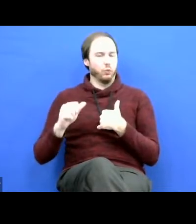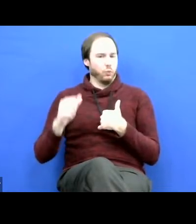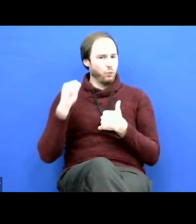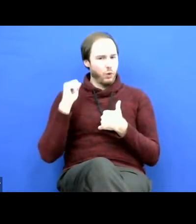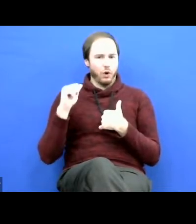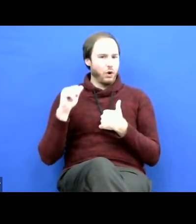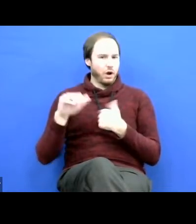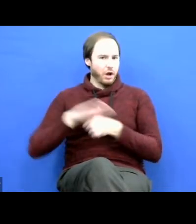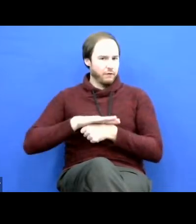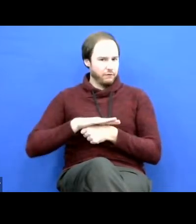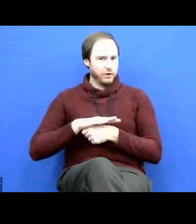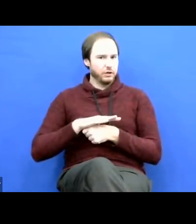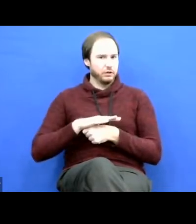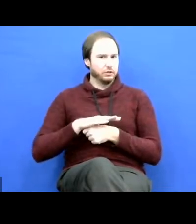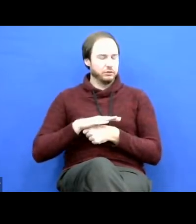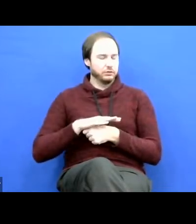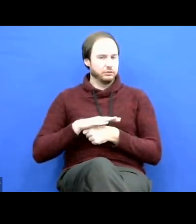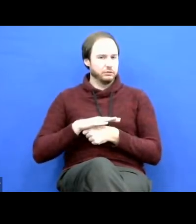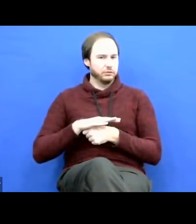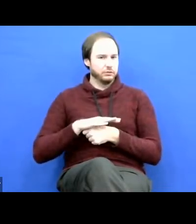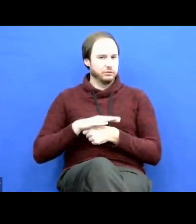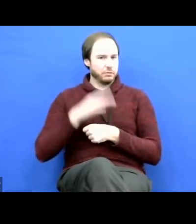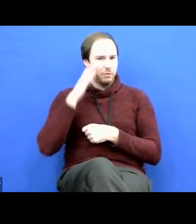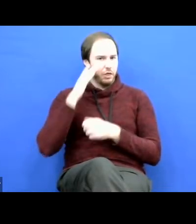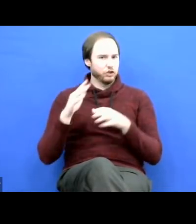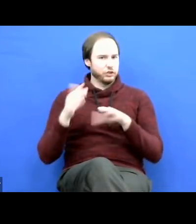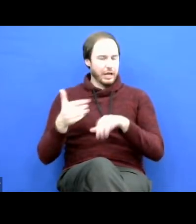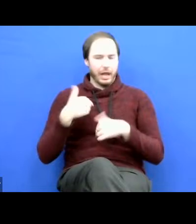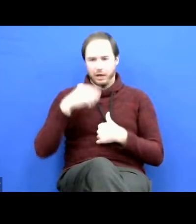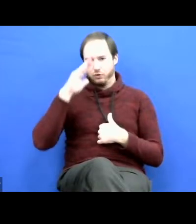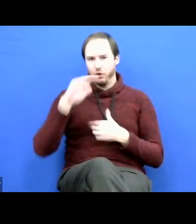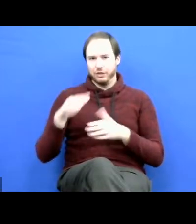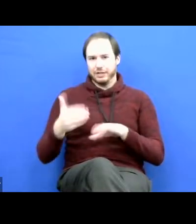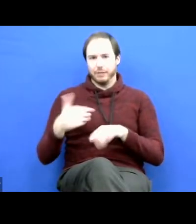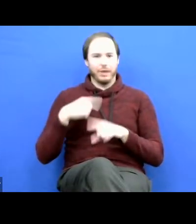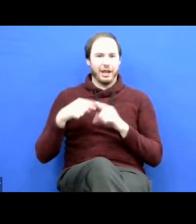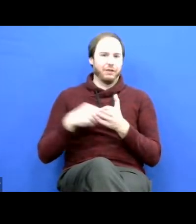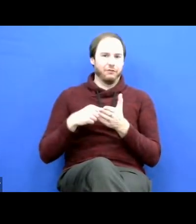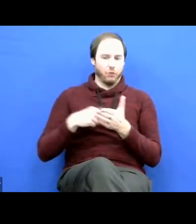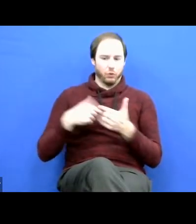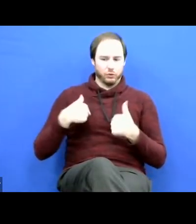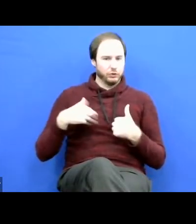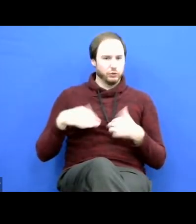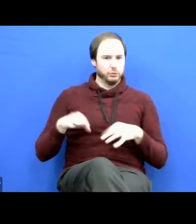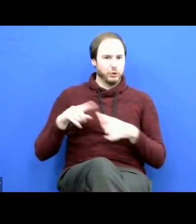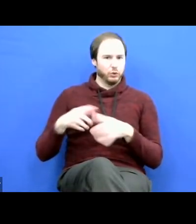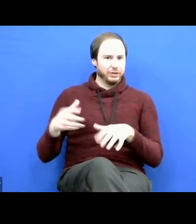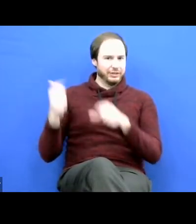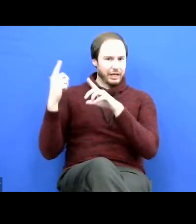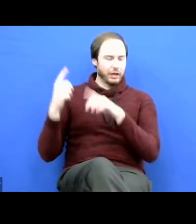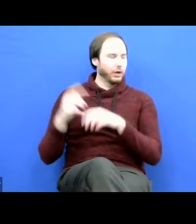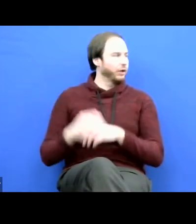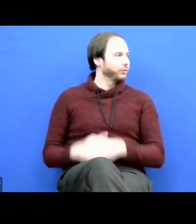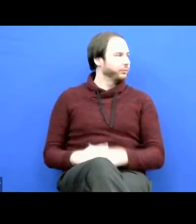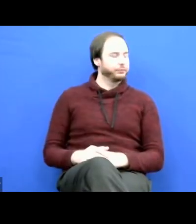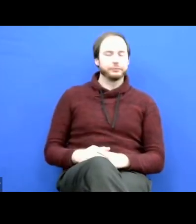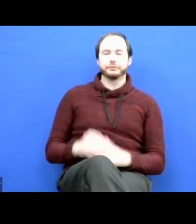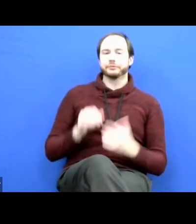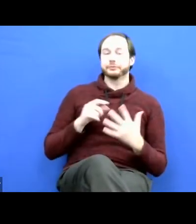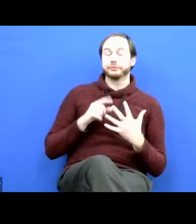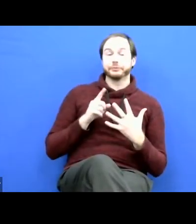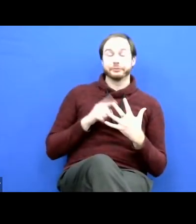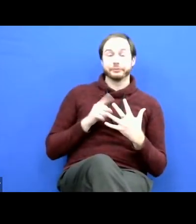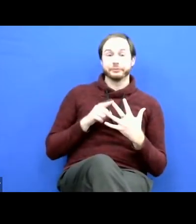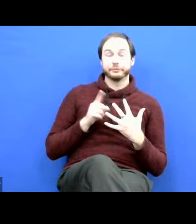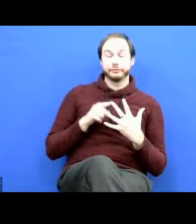it because they're dead. I know they're dead, but I can't afford to take them all out. So again, if